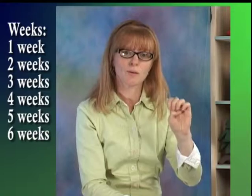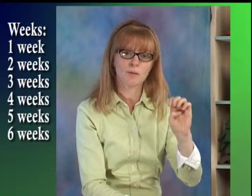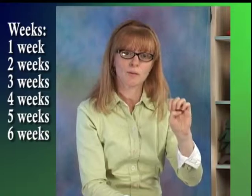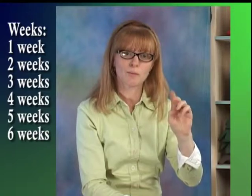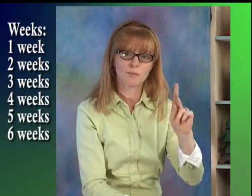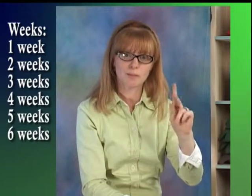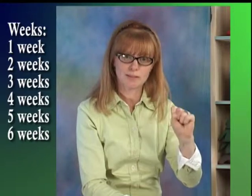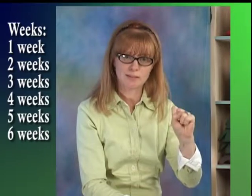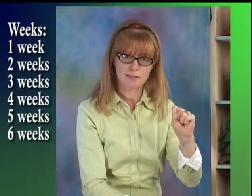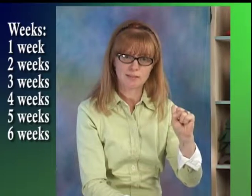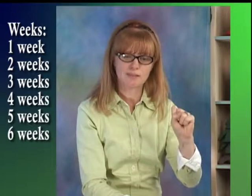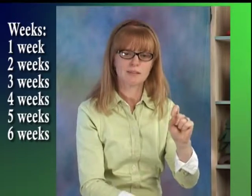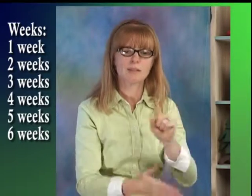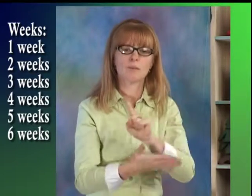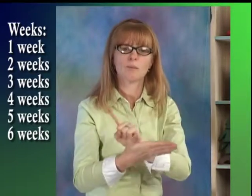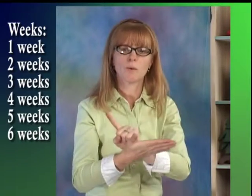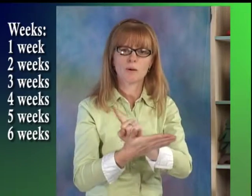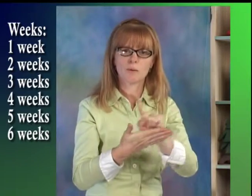Weeks.